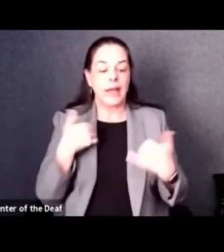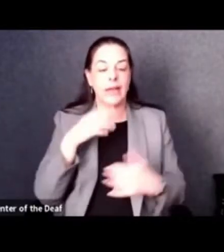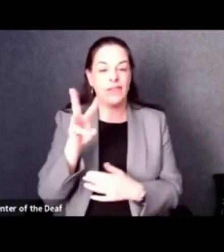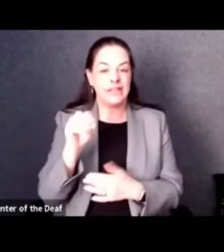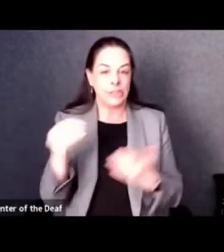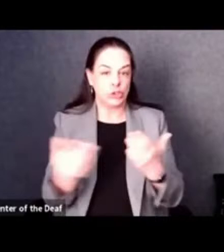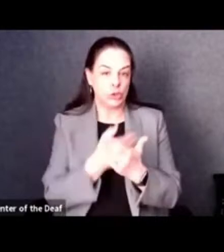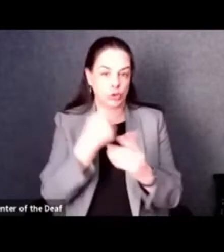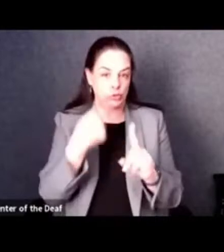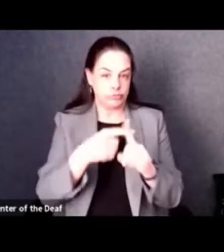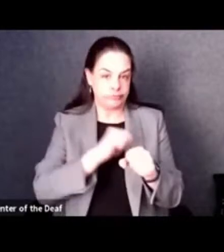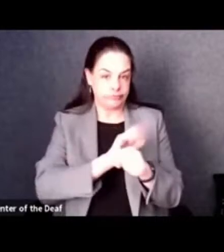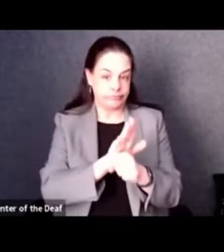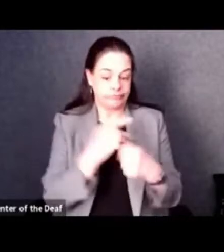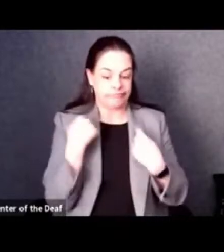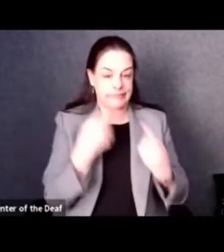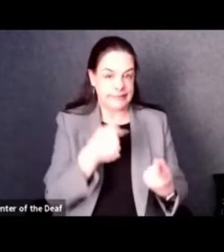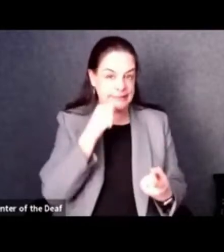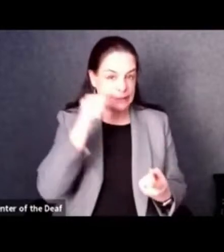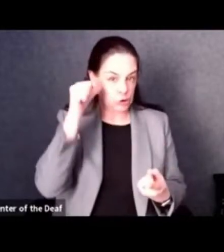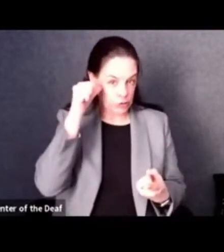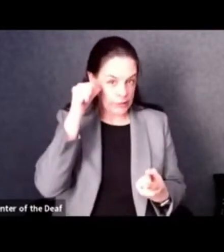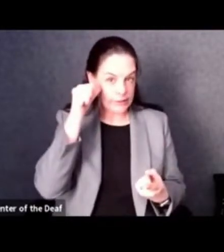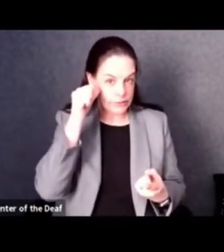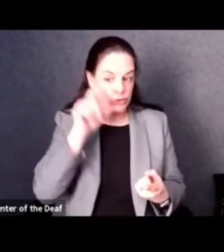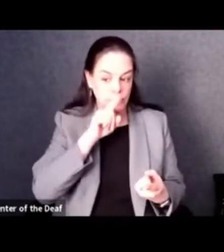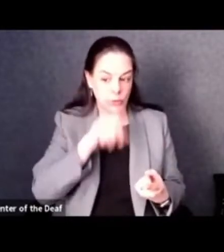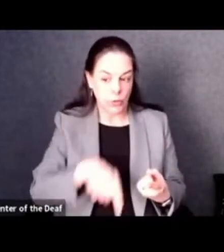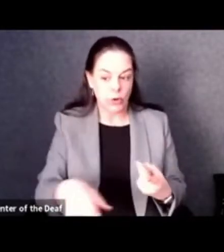confirmed cases since yesterday's report.